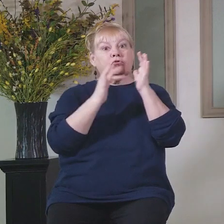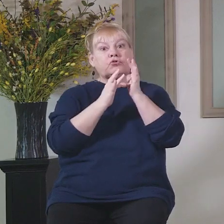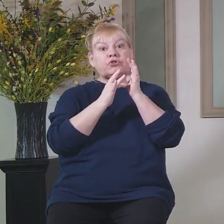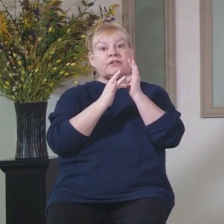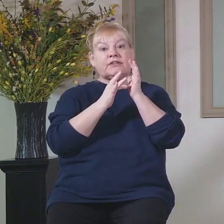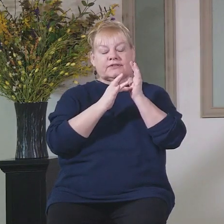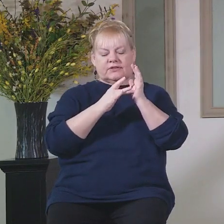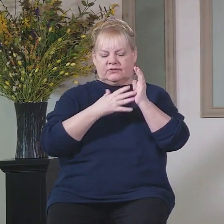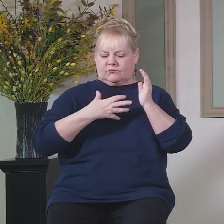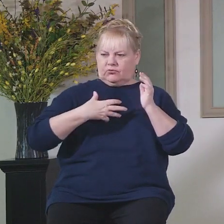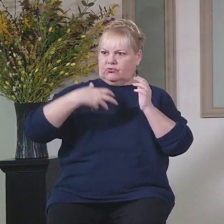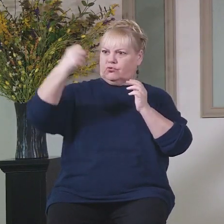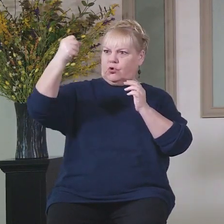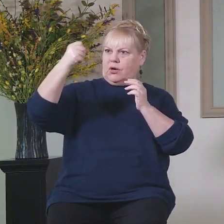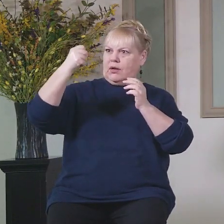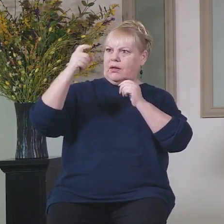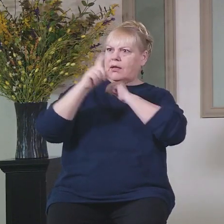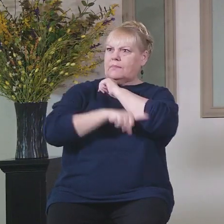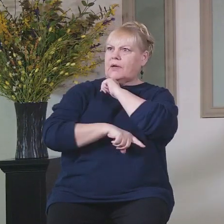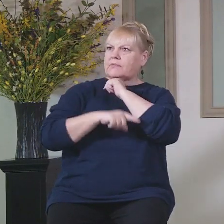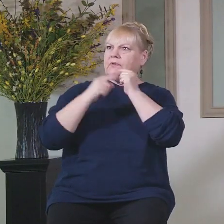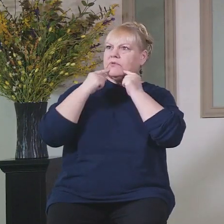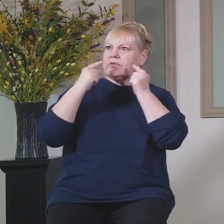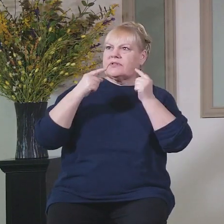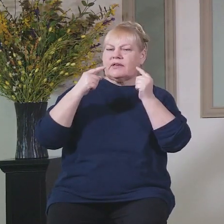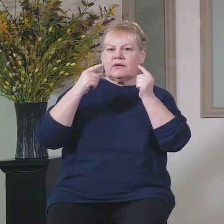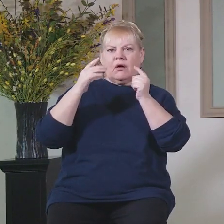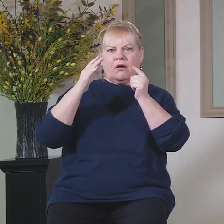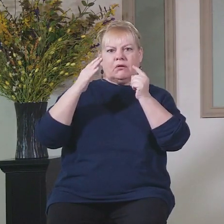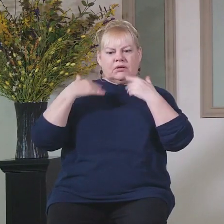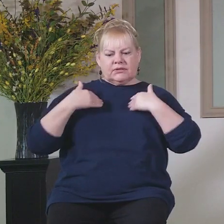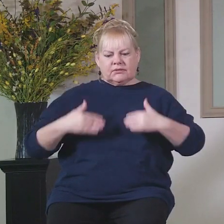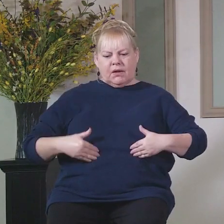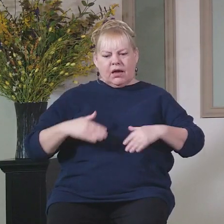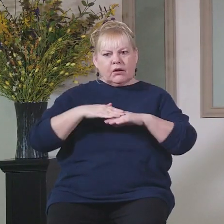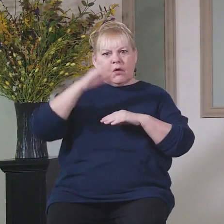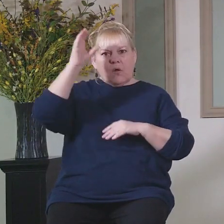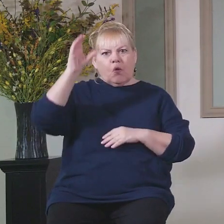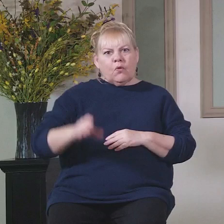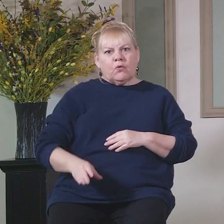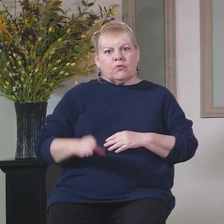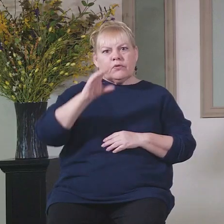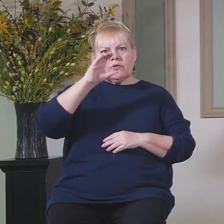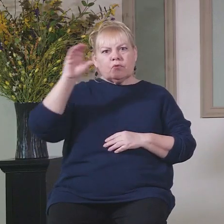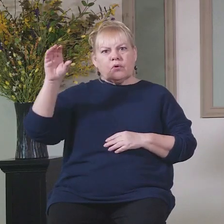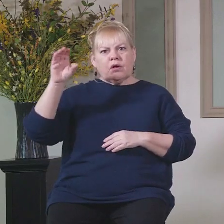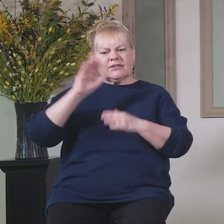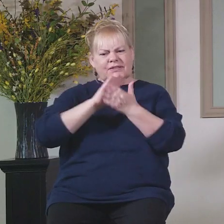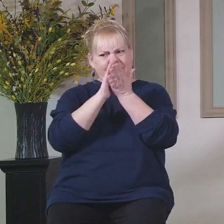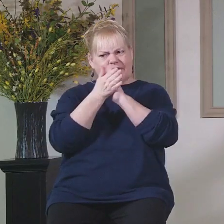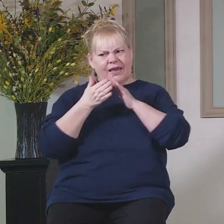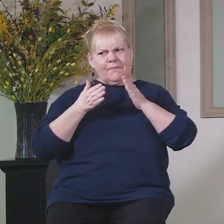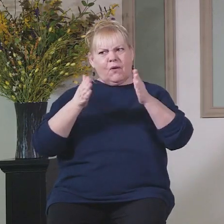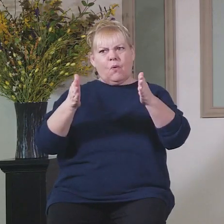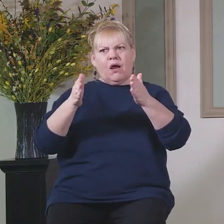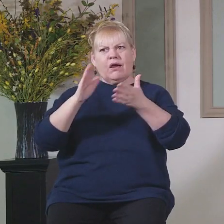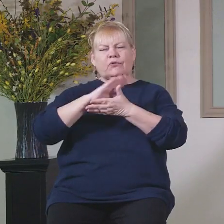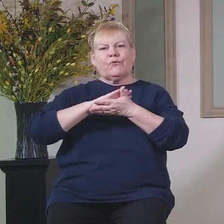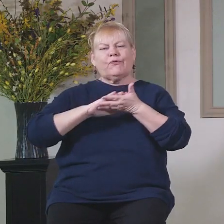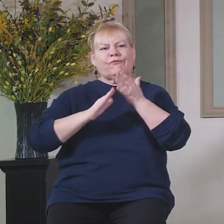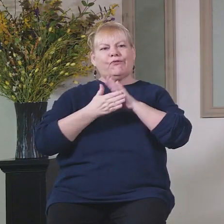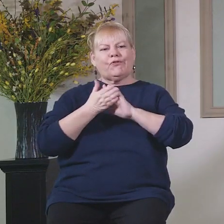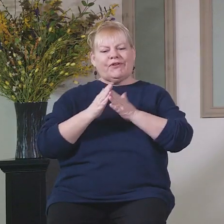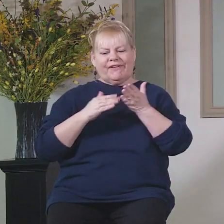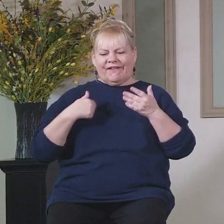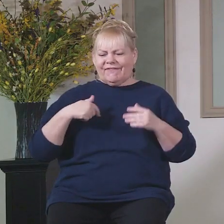took that punishment for sin in His body on the cross. And that became the means for atonement